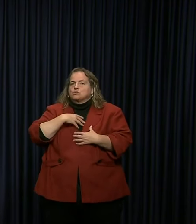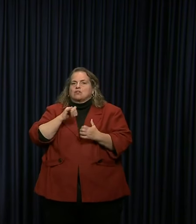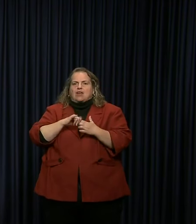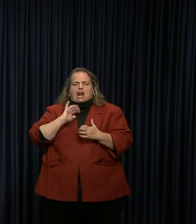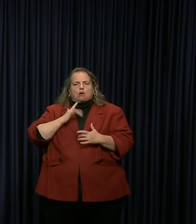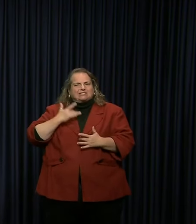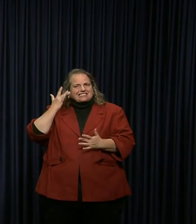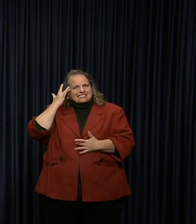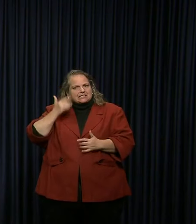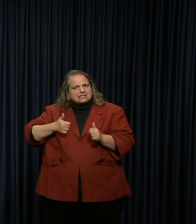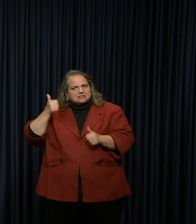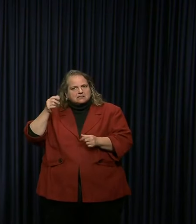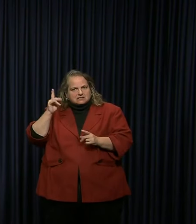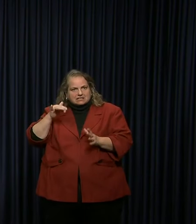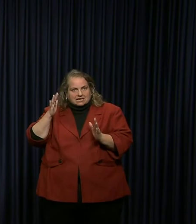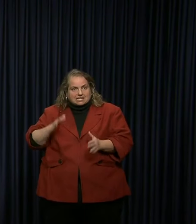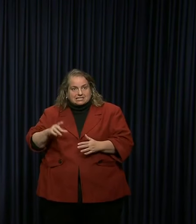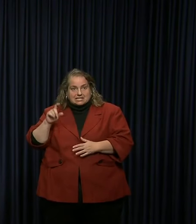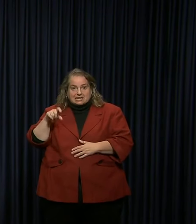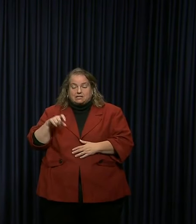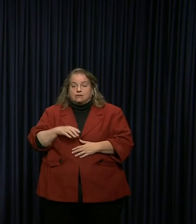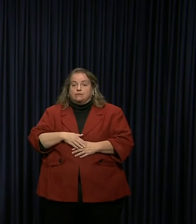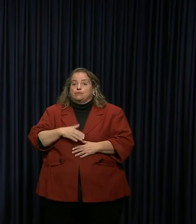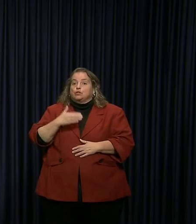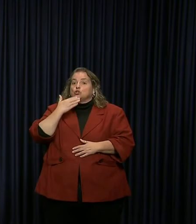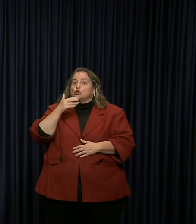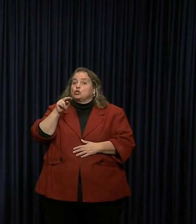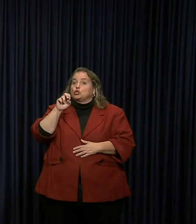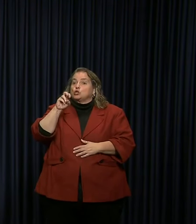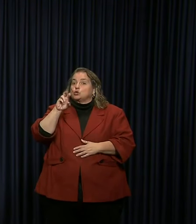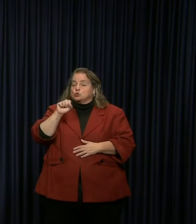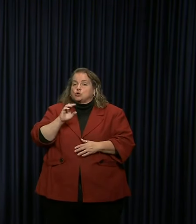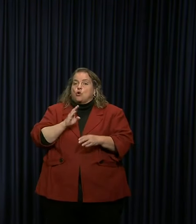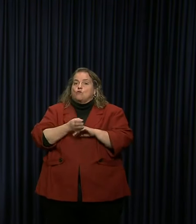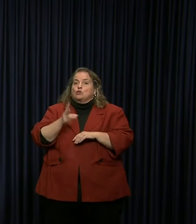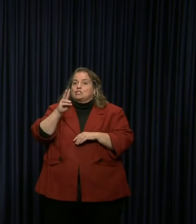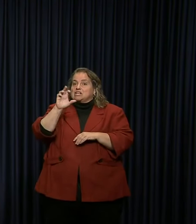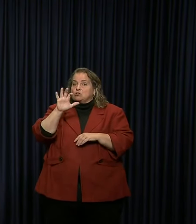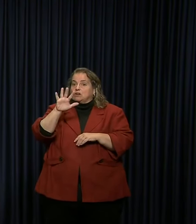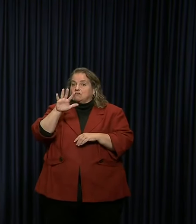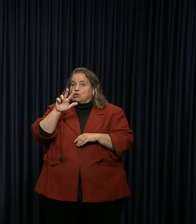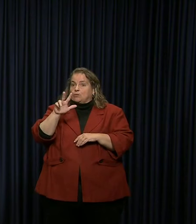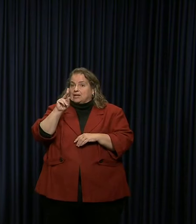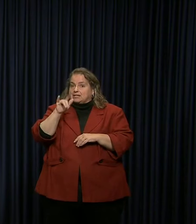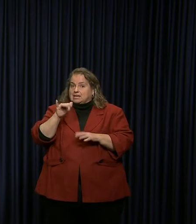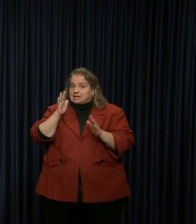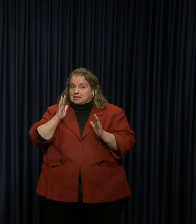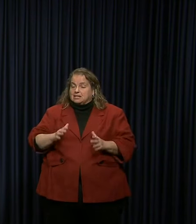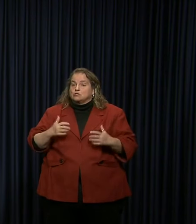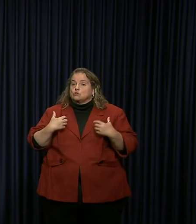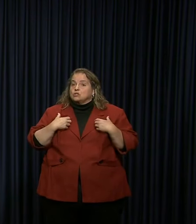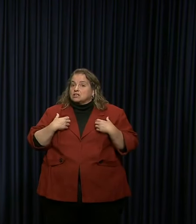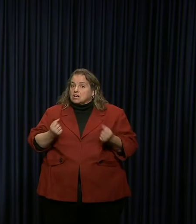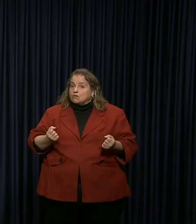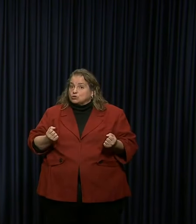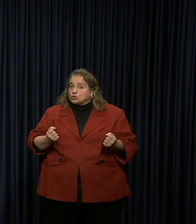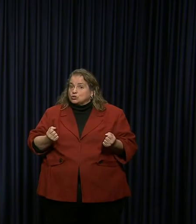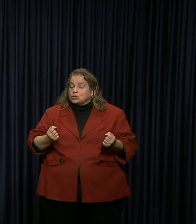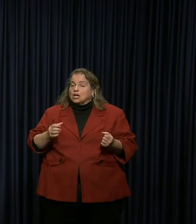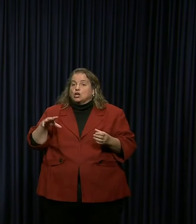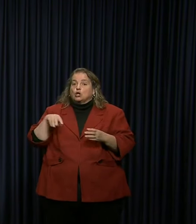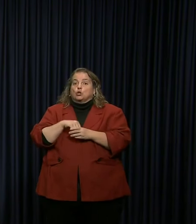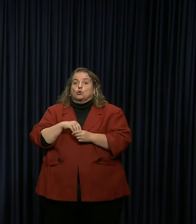need. In good news, over 653 Kentuckians have recovered, including